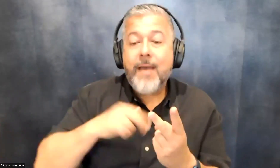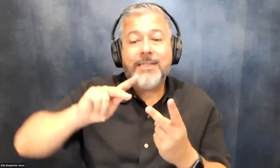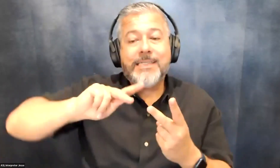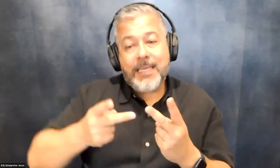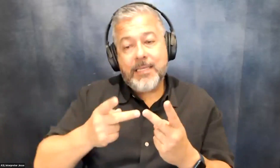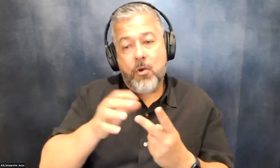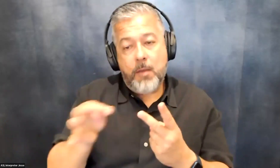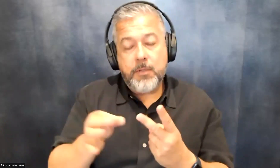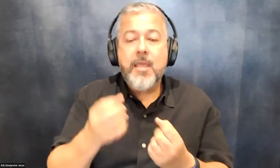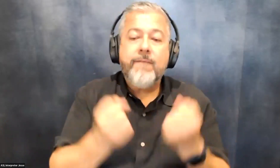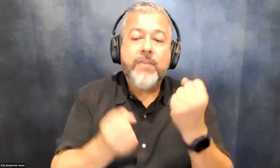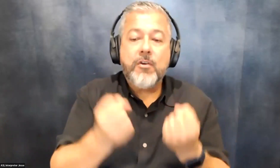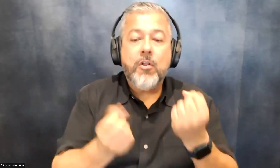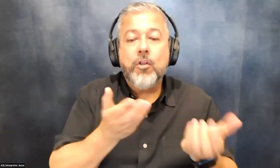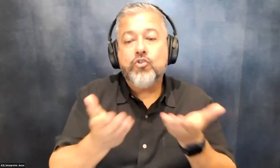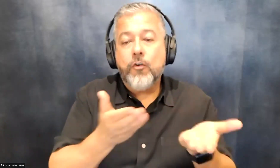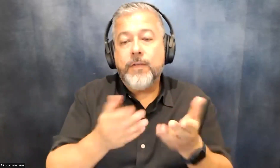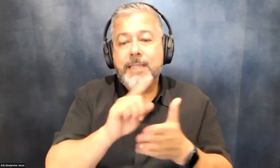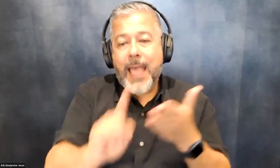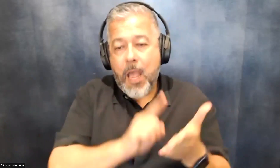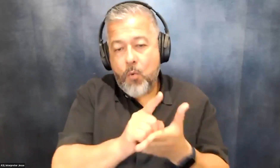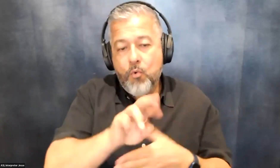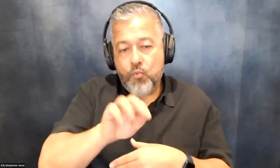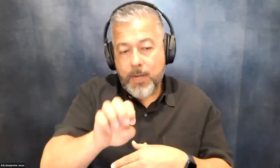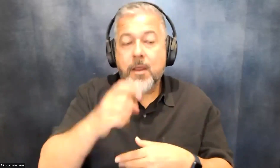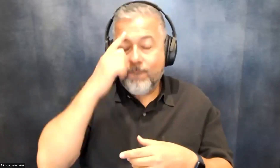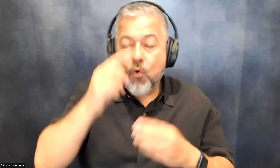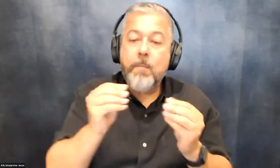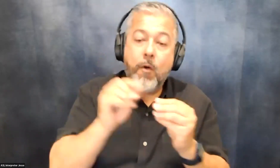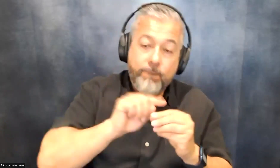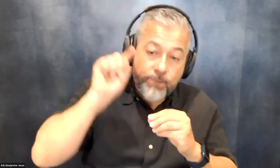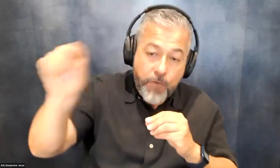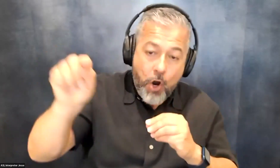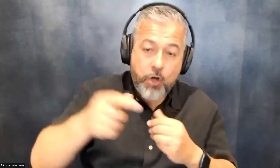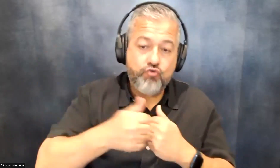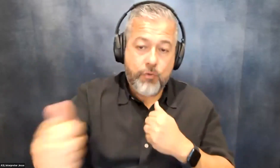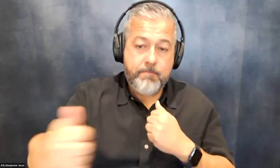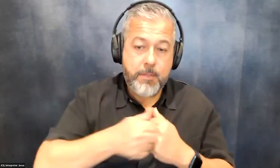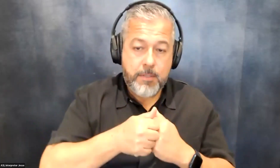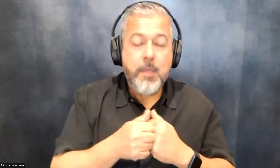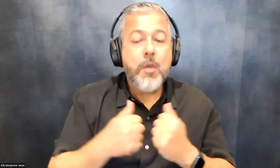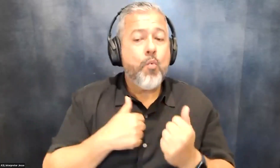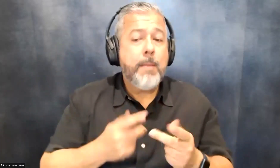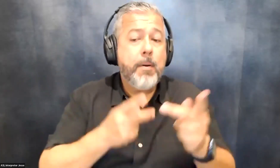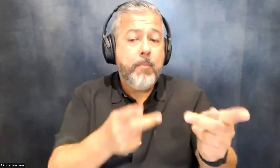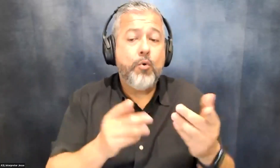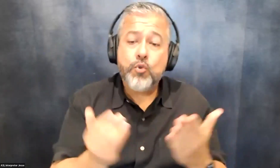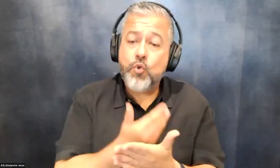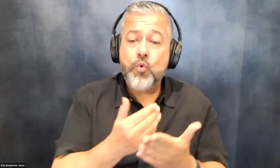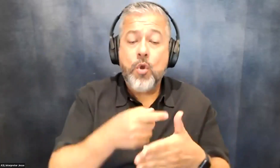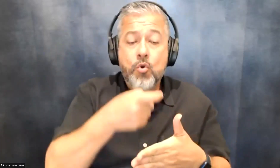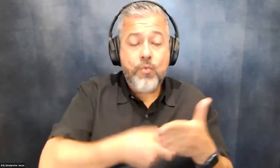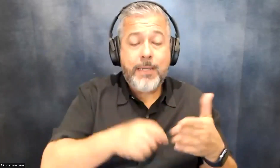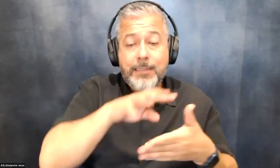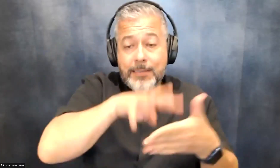service hour rate that converts over for longer trips to accommodate distances. So we've actually proposed new rate tables, new models, and we're trying to